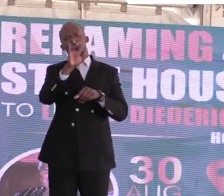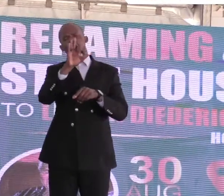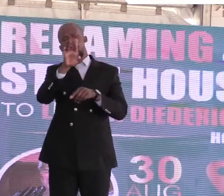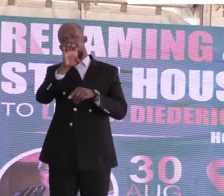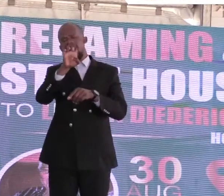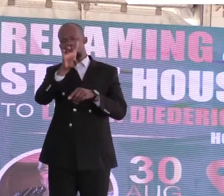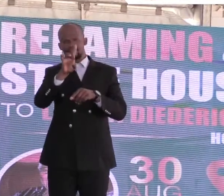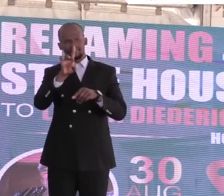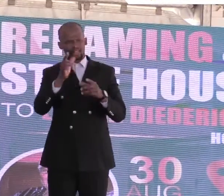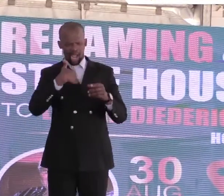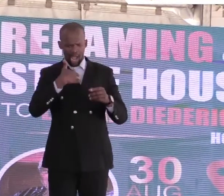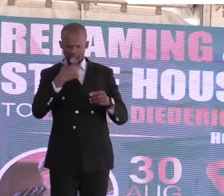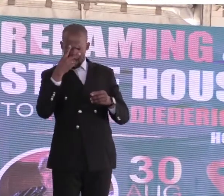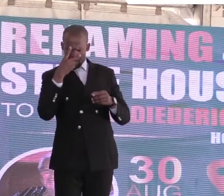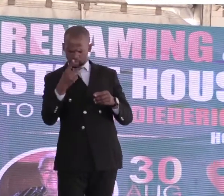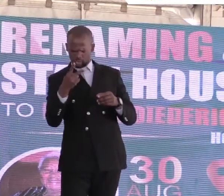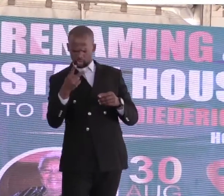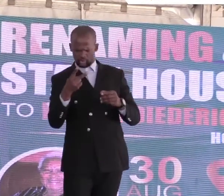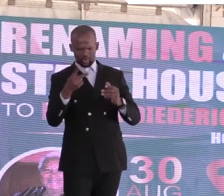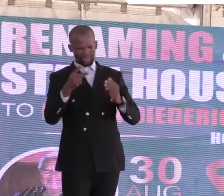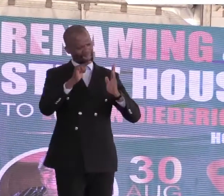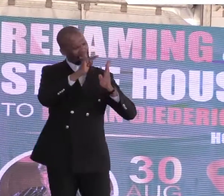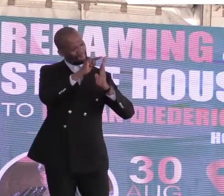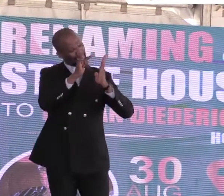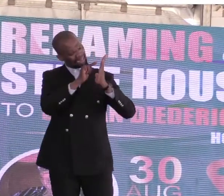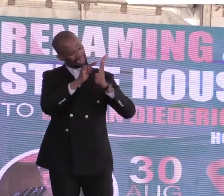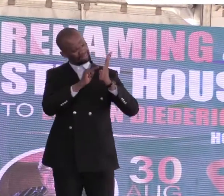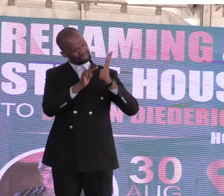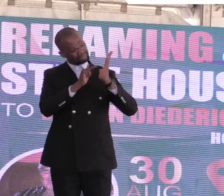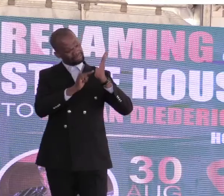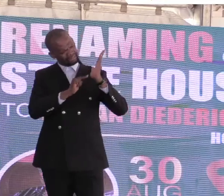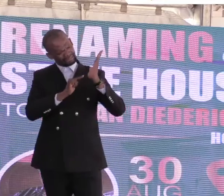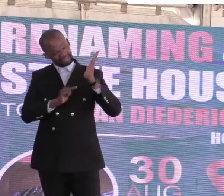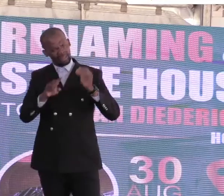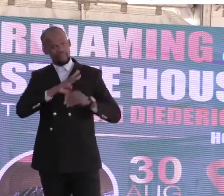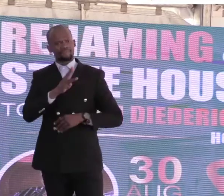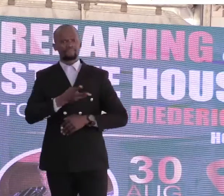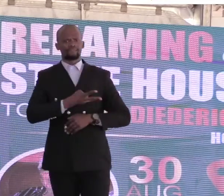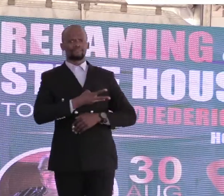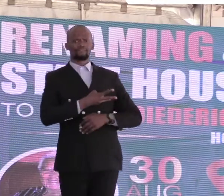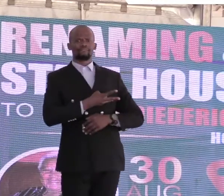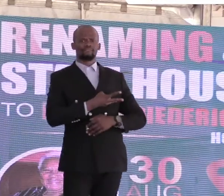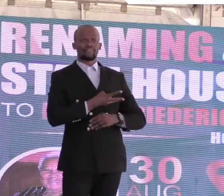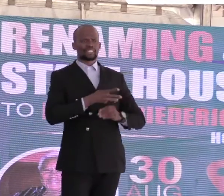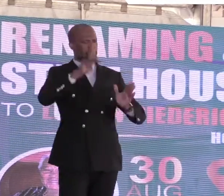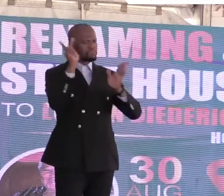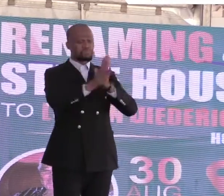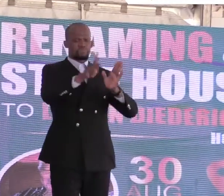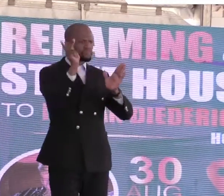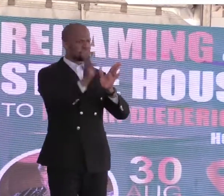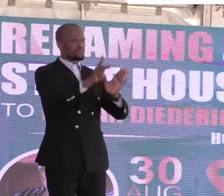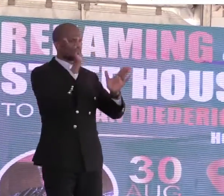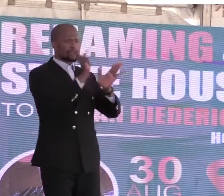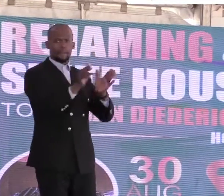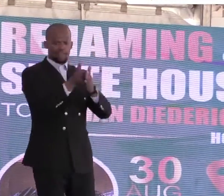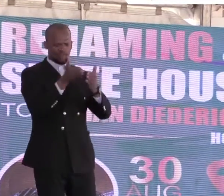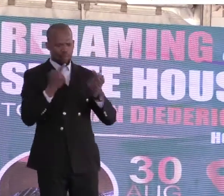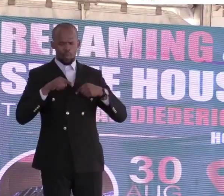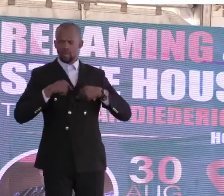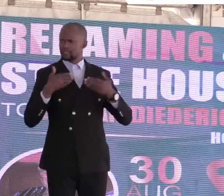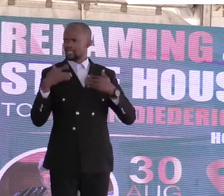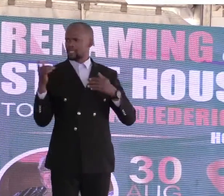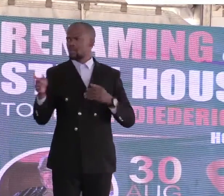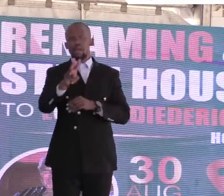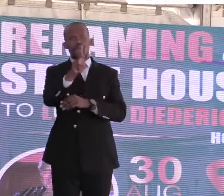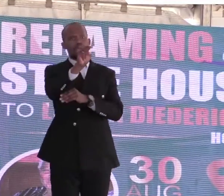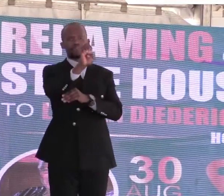a list, not only in Matatiele, in Alfred Nzo, a list of women who are actually being killed. Before we started this program,